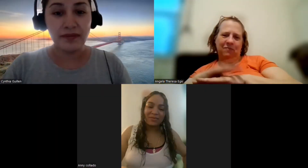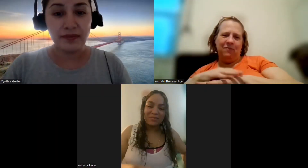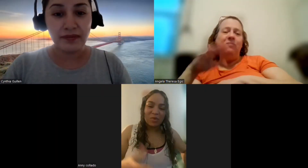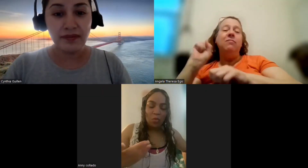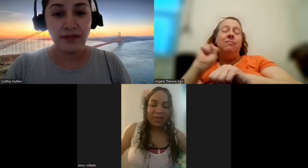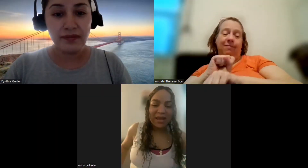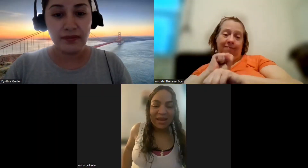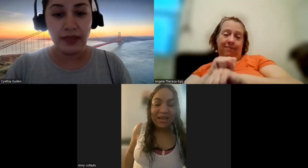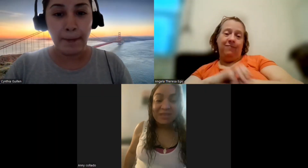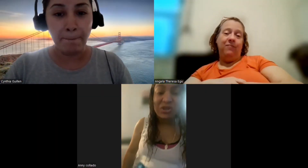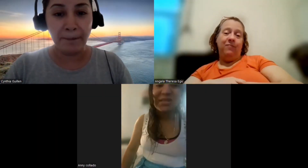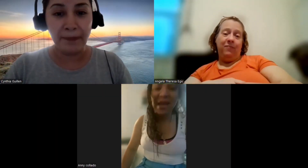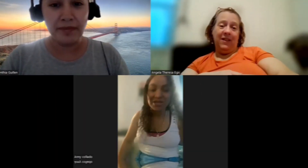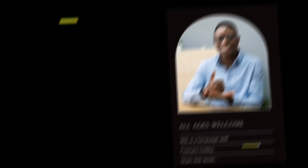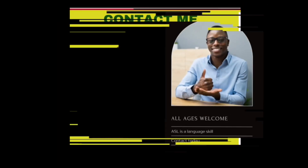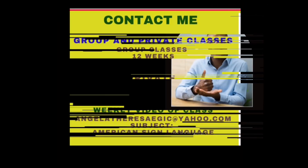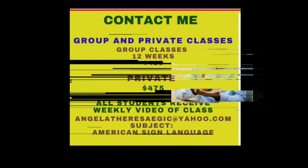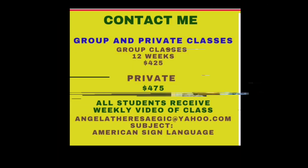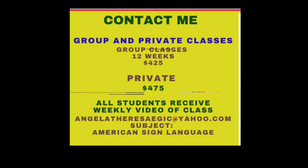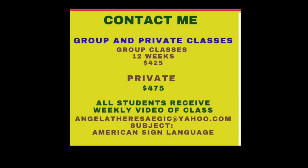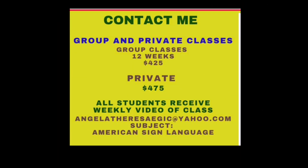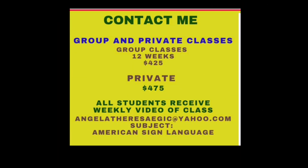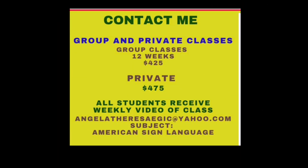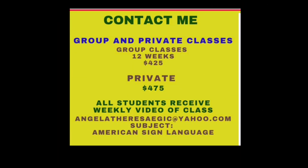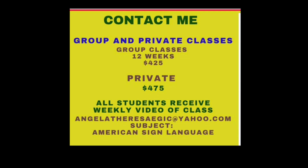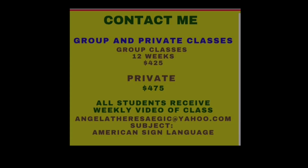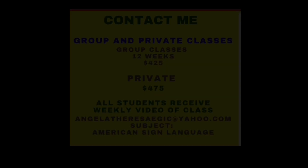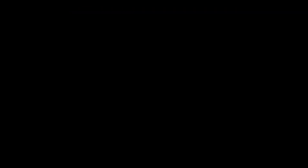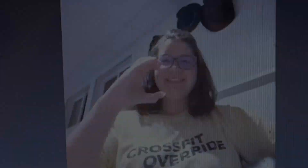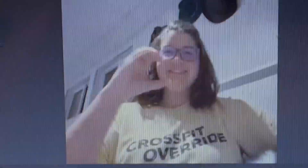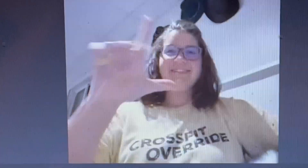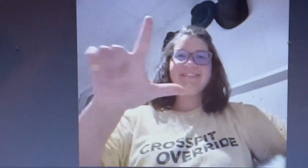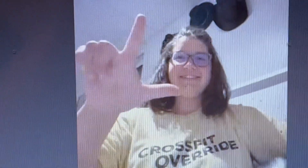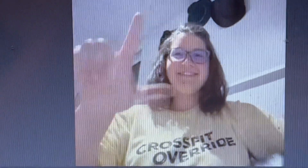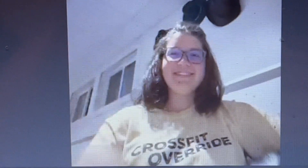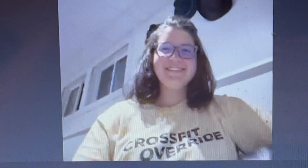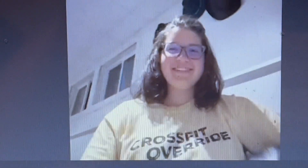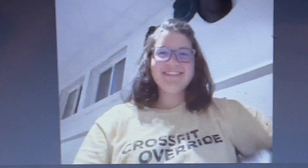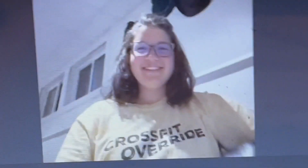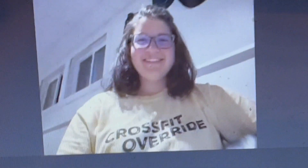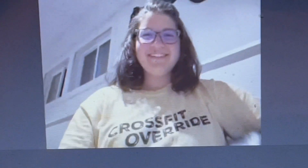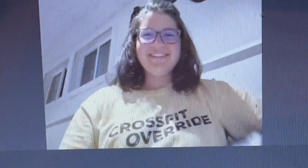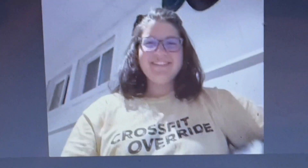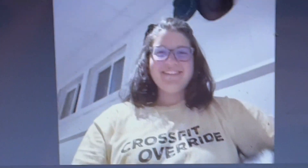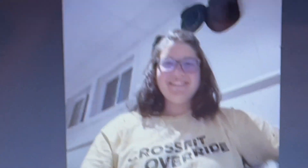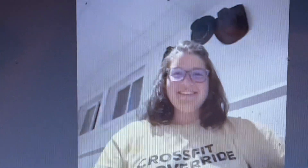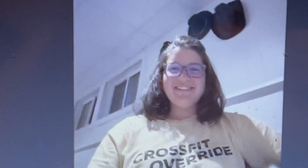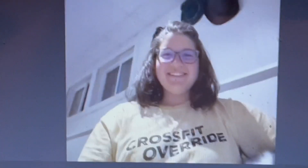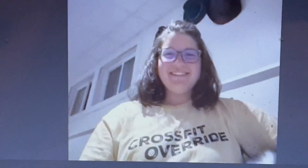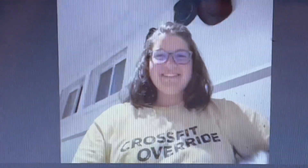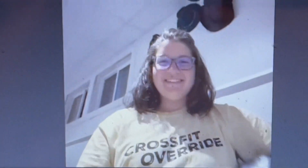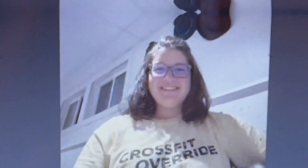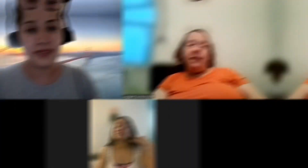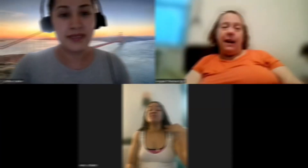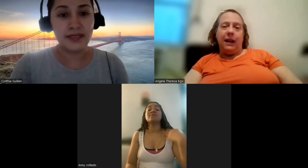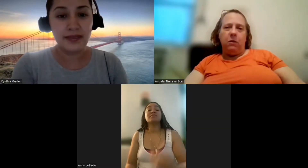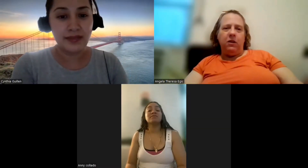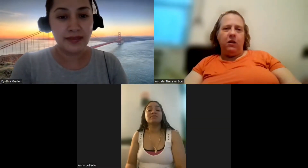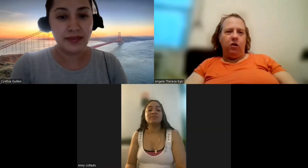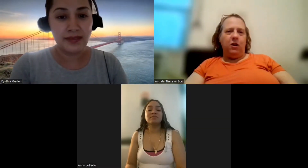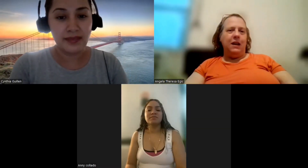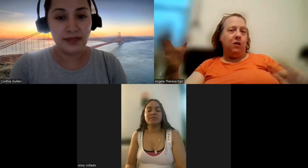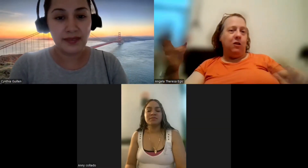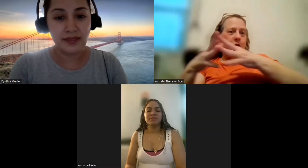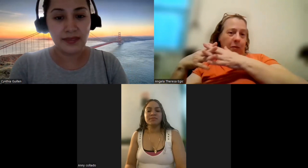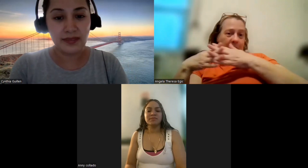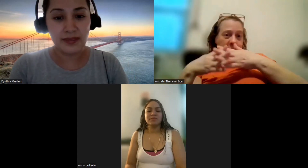And then when they need a translation, you know how to say all those words? Yeah, that's it. Fun stuff. American Sign Language,